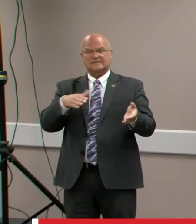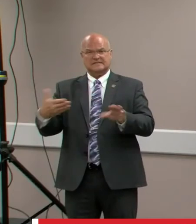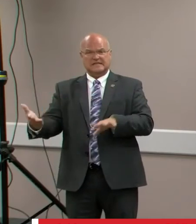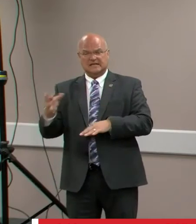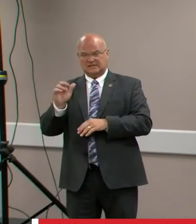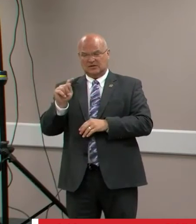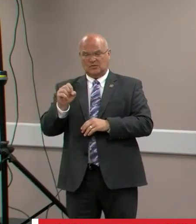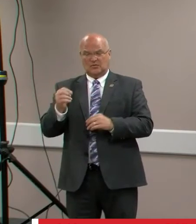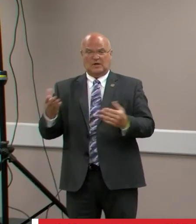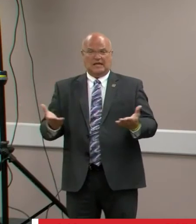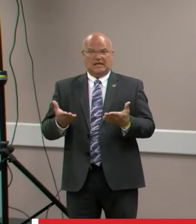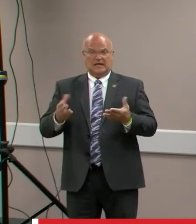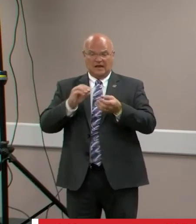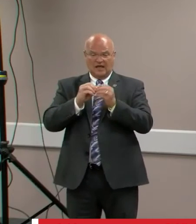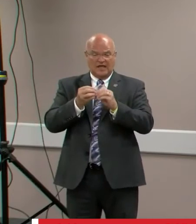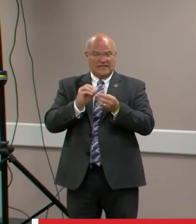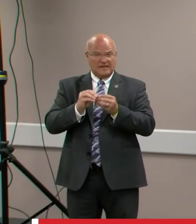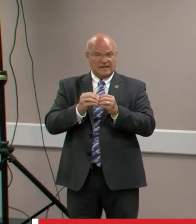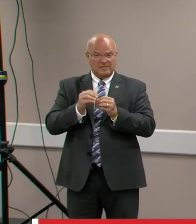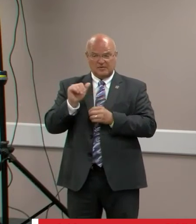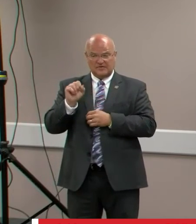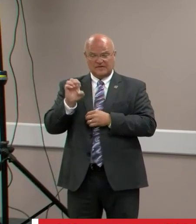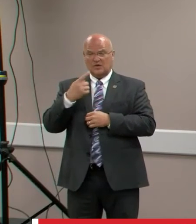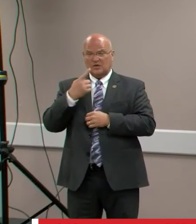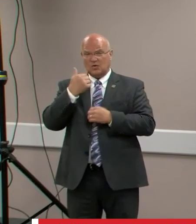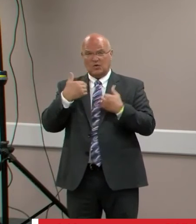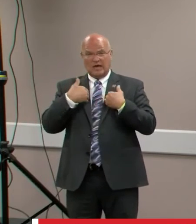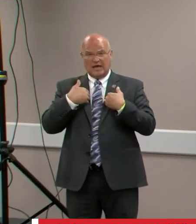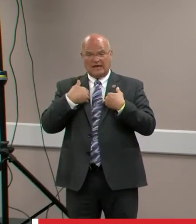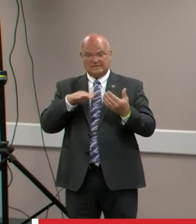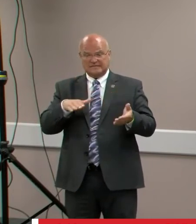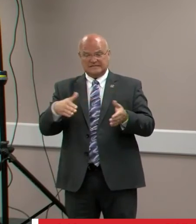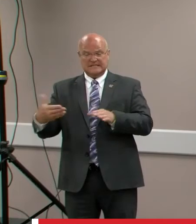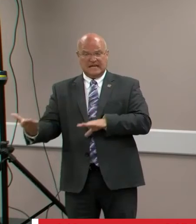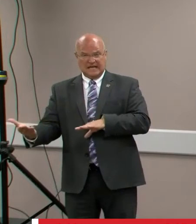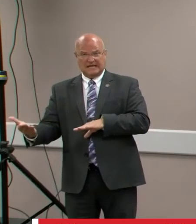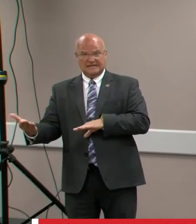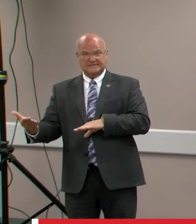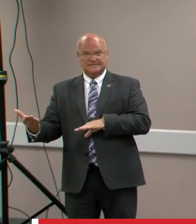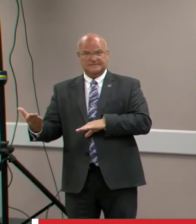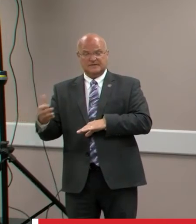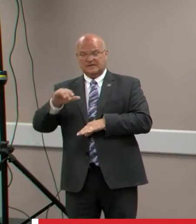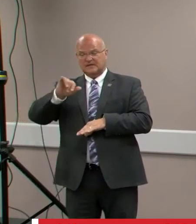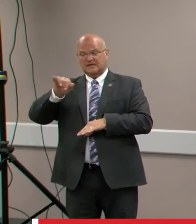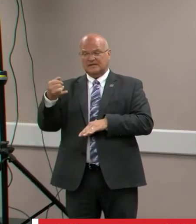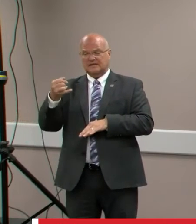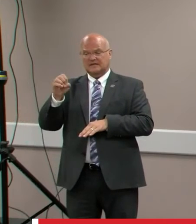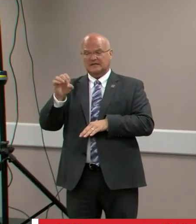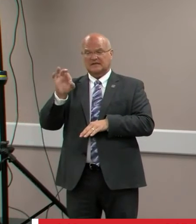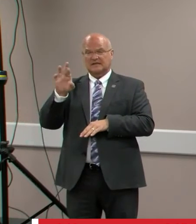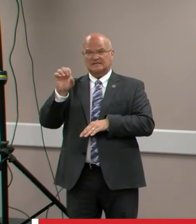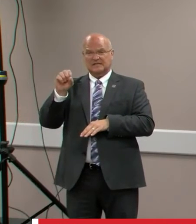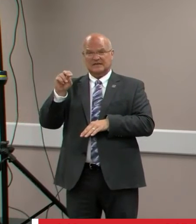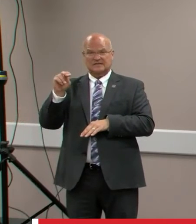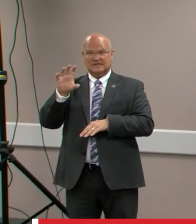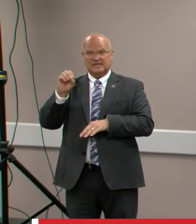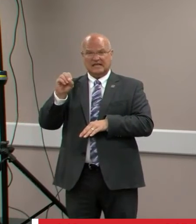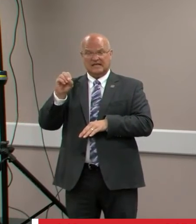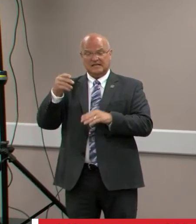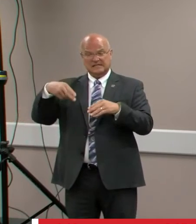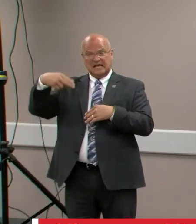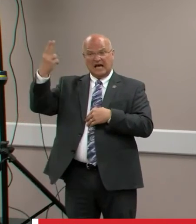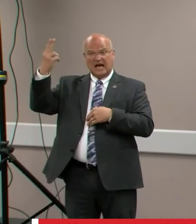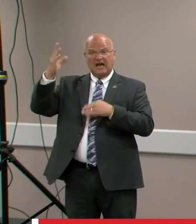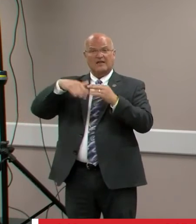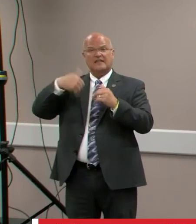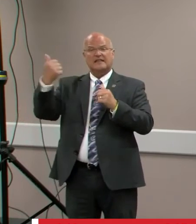fatality rate here. The number of cases who have died in Jefferson County has been much